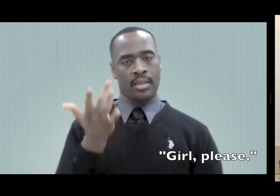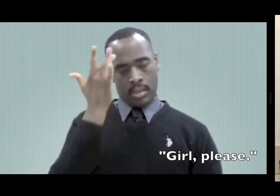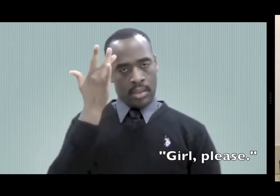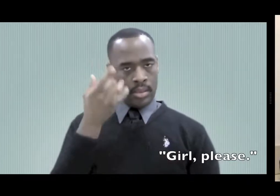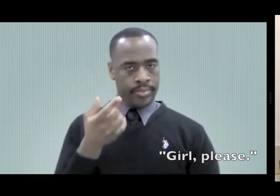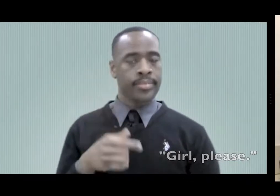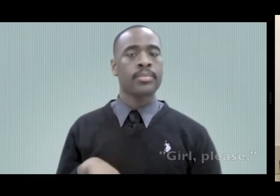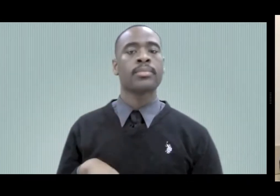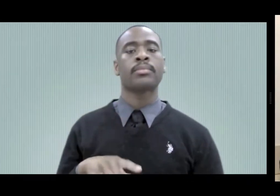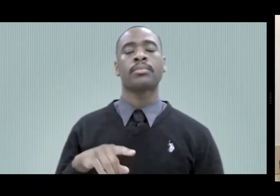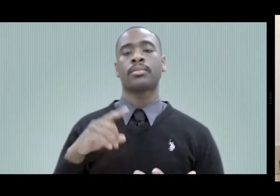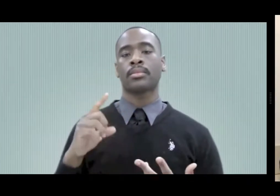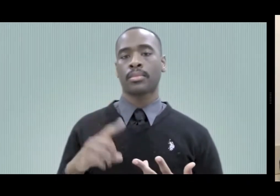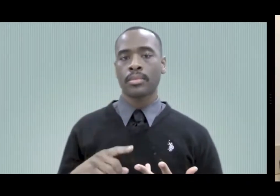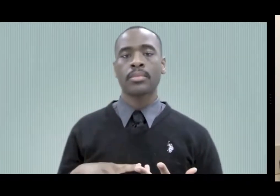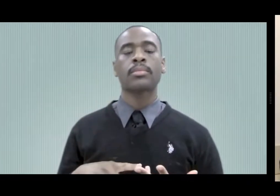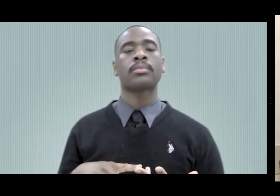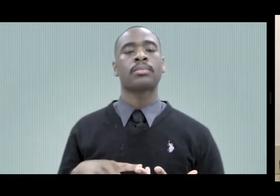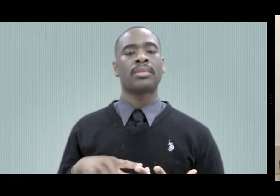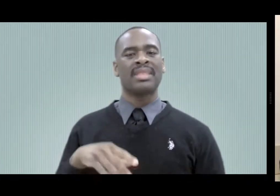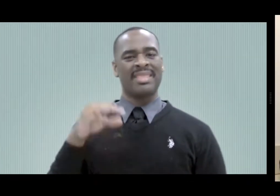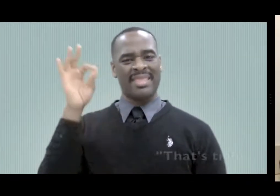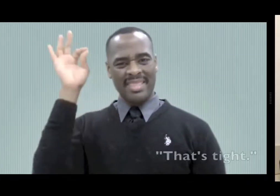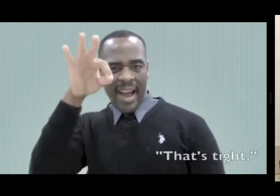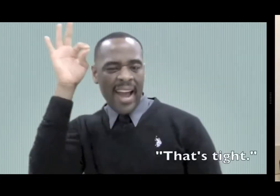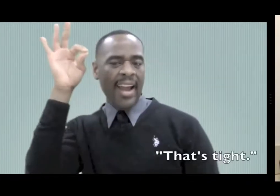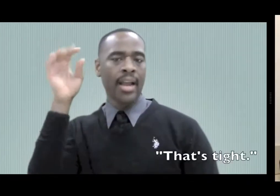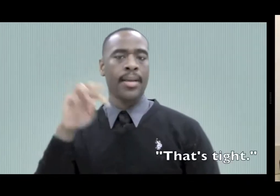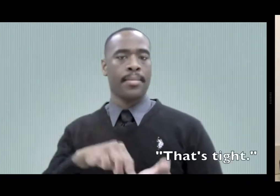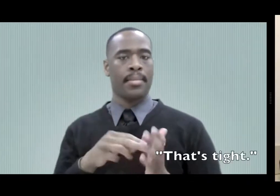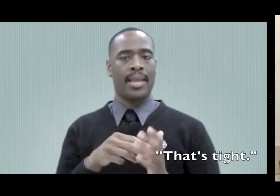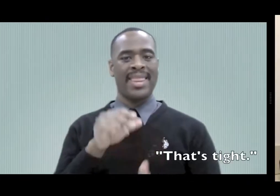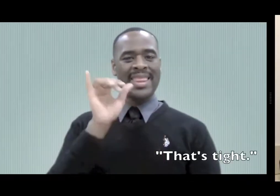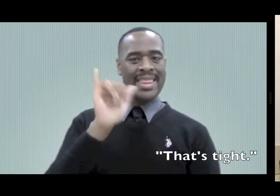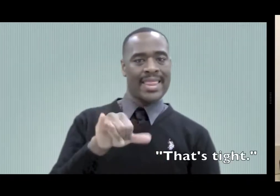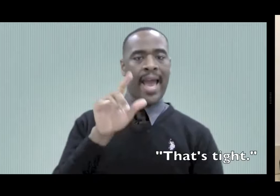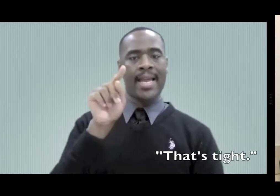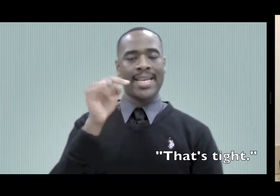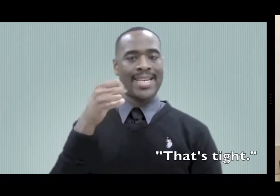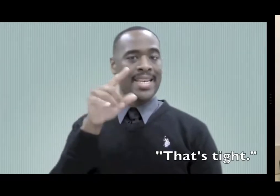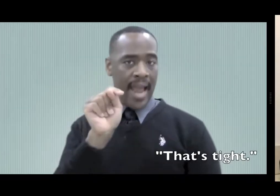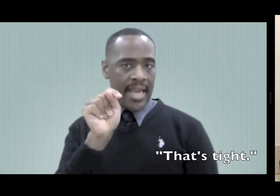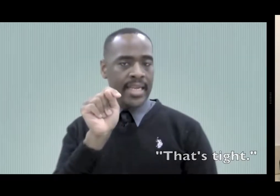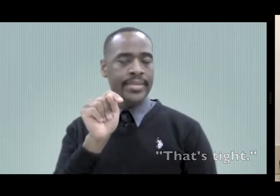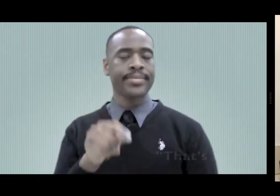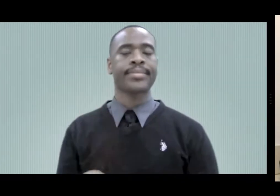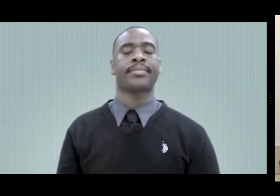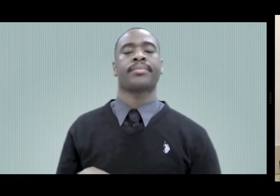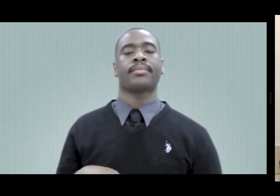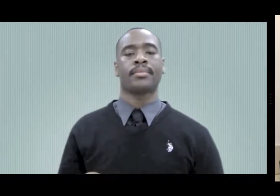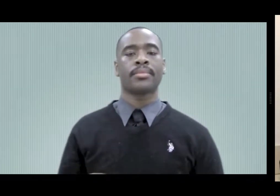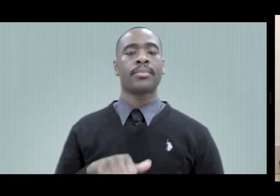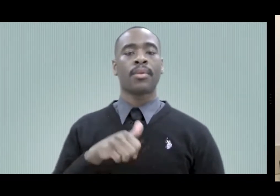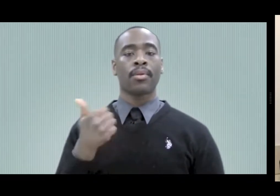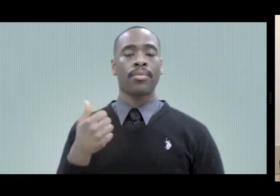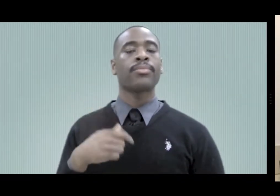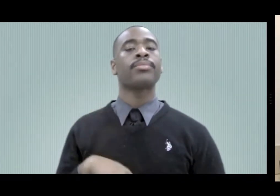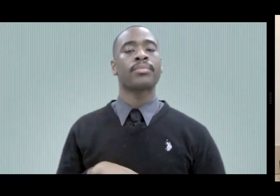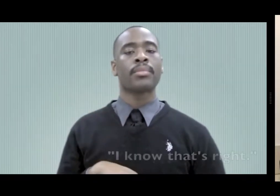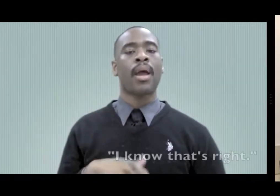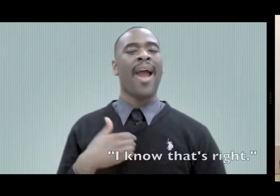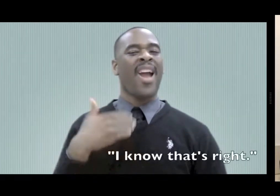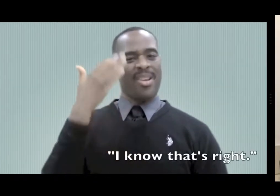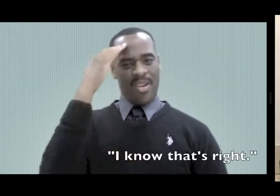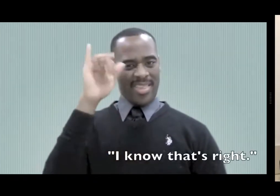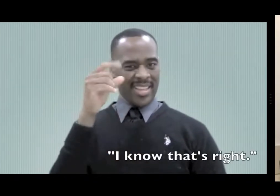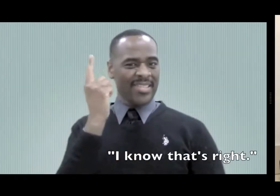We asked them to show us some of these words and how they incorporated this into black ASL. Some of these